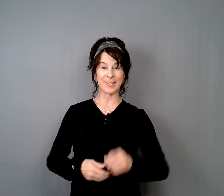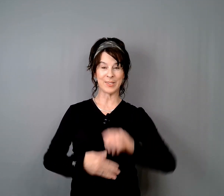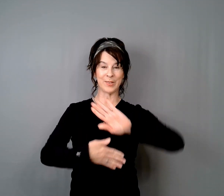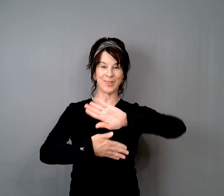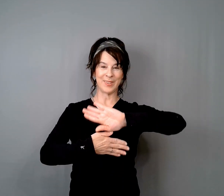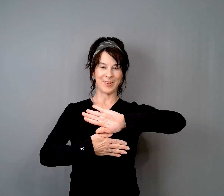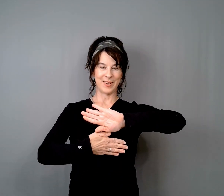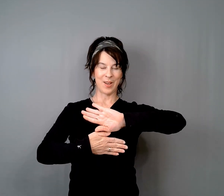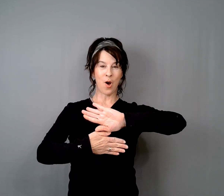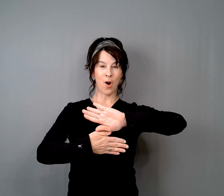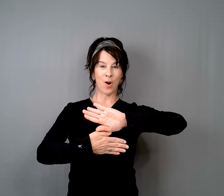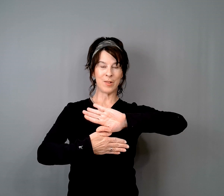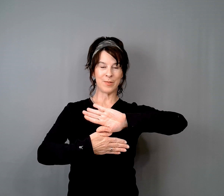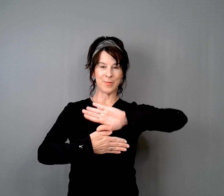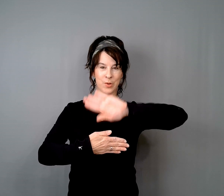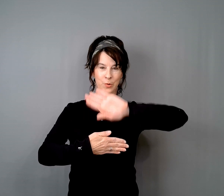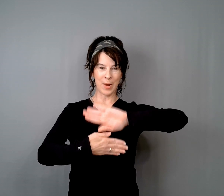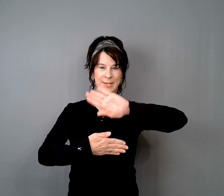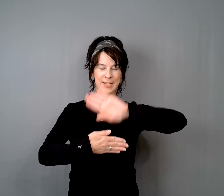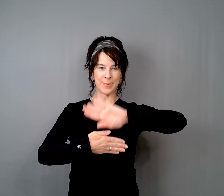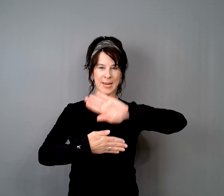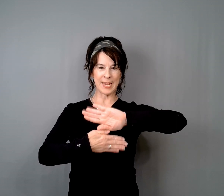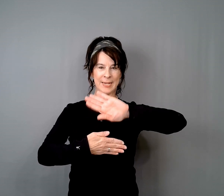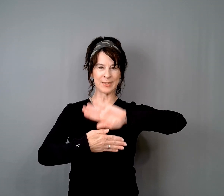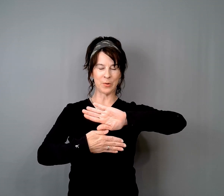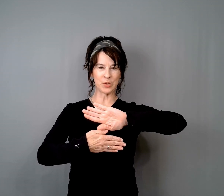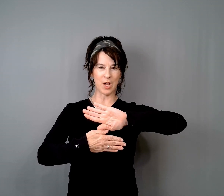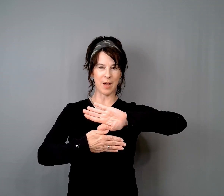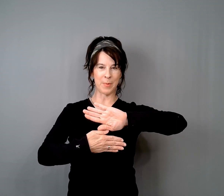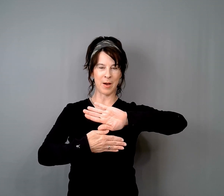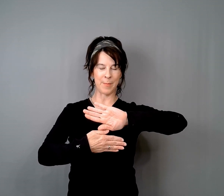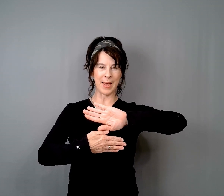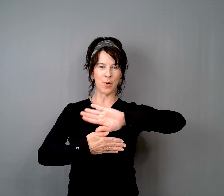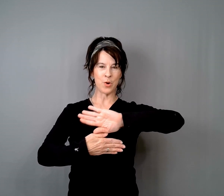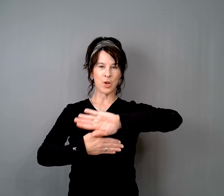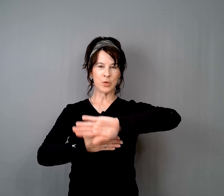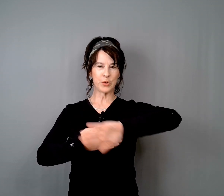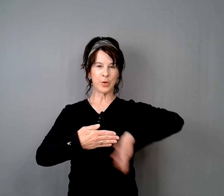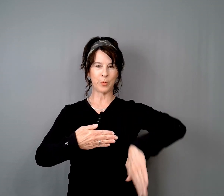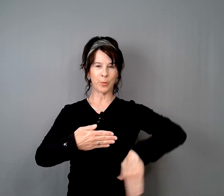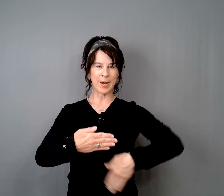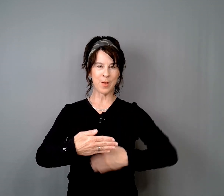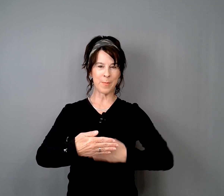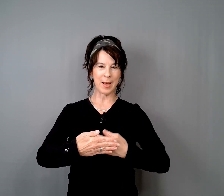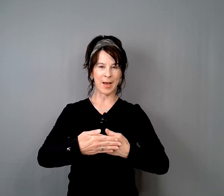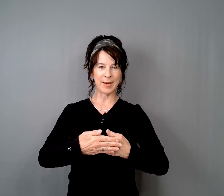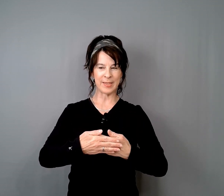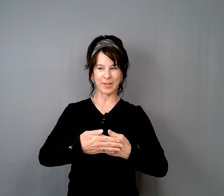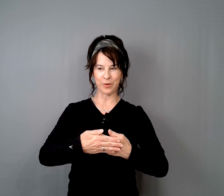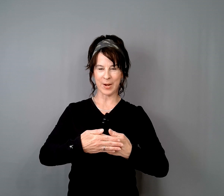Jesus. All, your right dominant hand is on top, palm out, scoop around behind the other